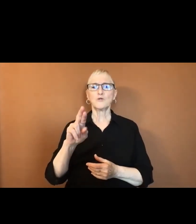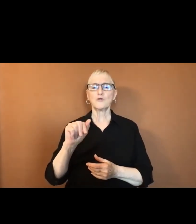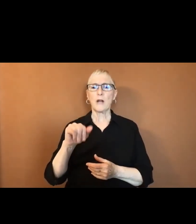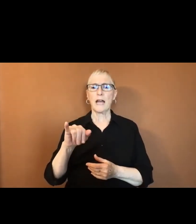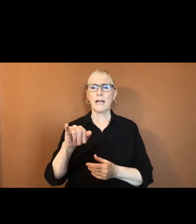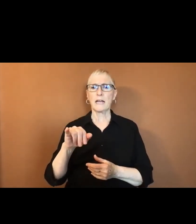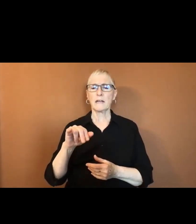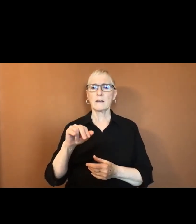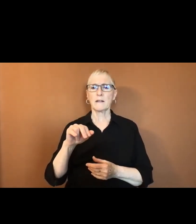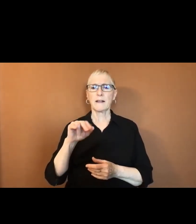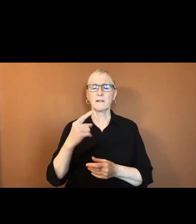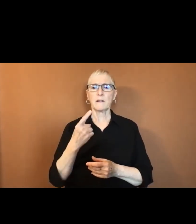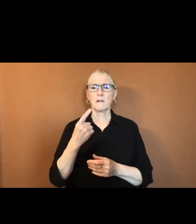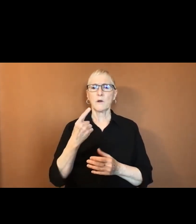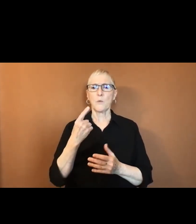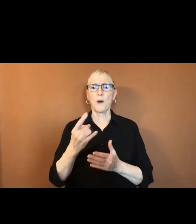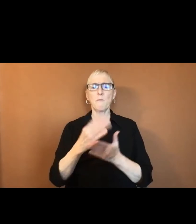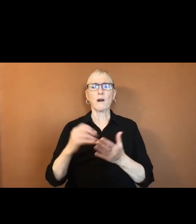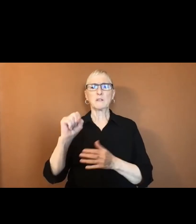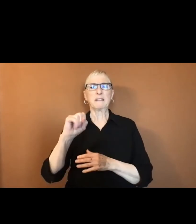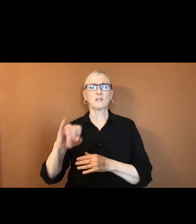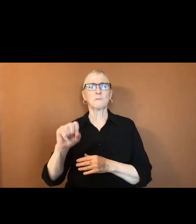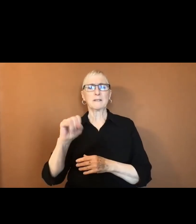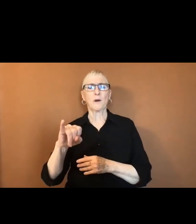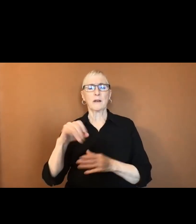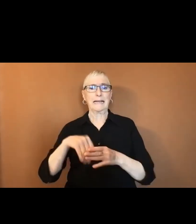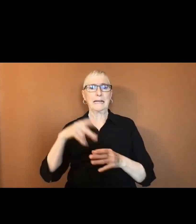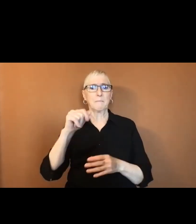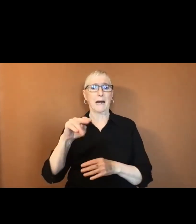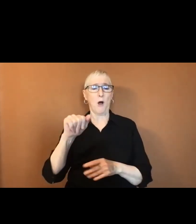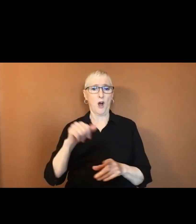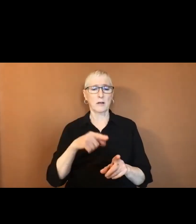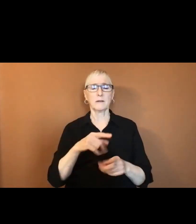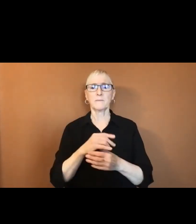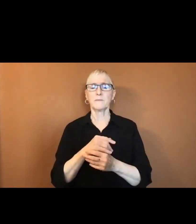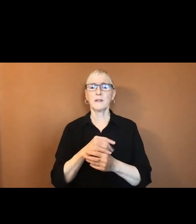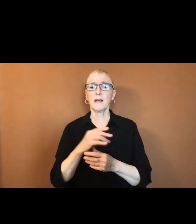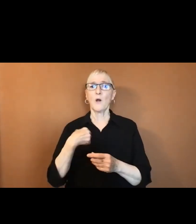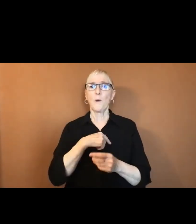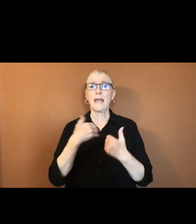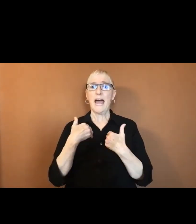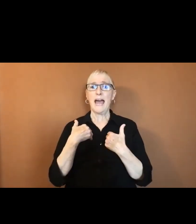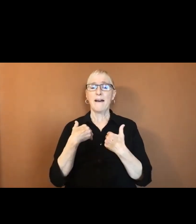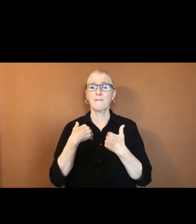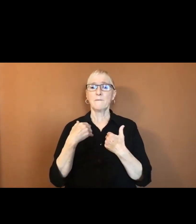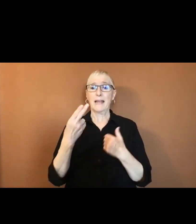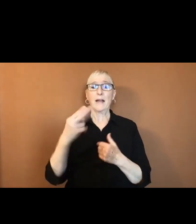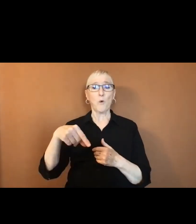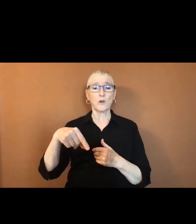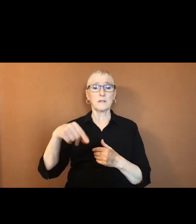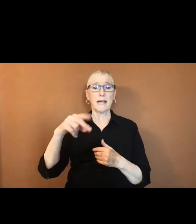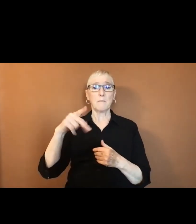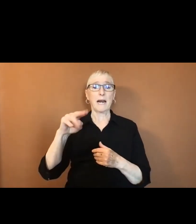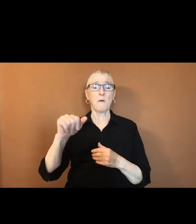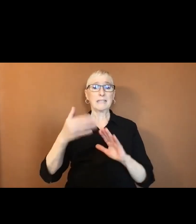mentioned, it's the one part of Smithsonian that's in Panama. And we have a headquarters in Panama City, but then